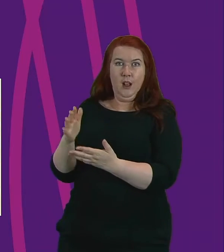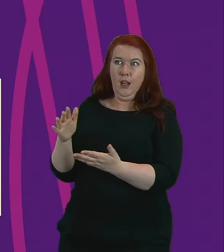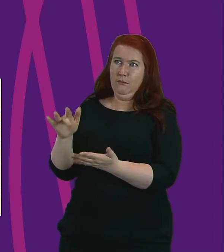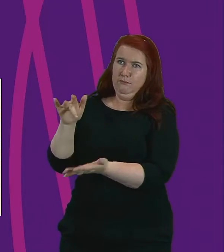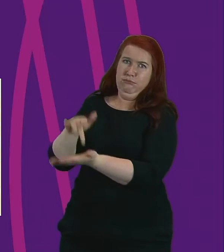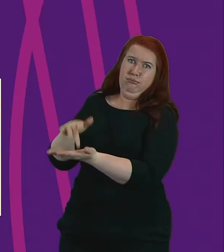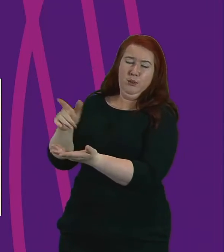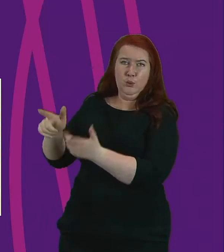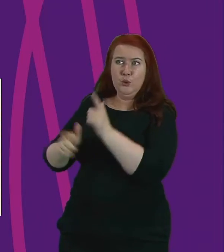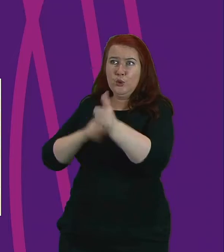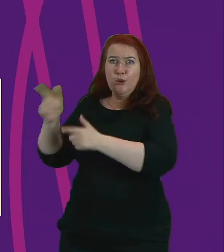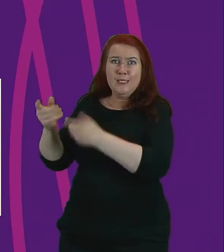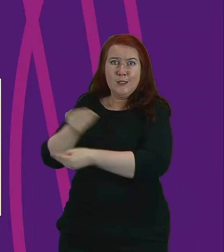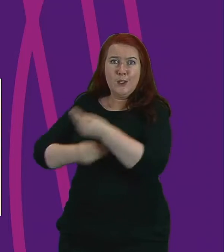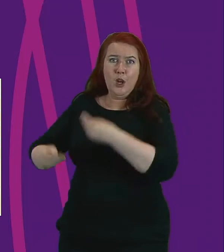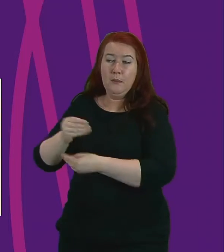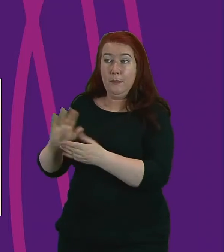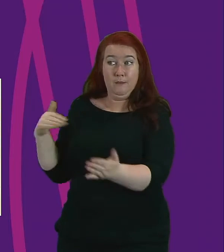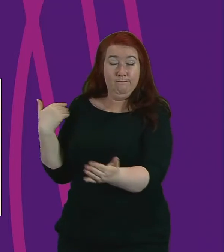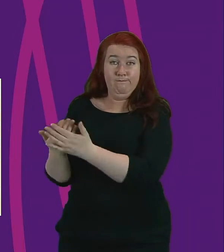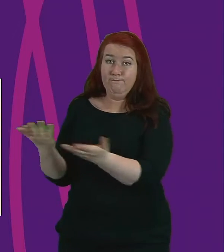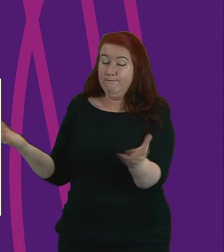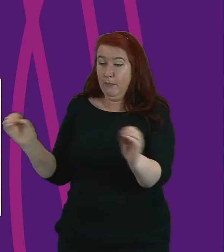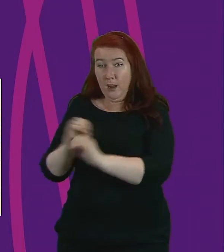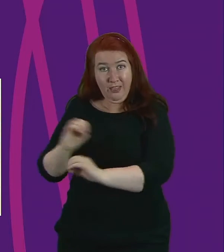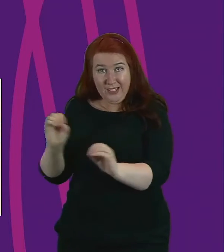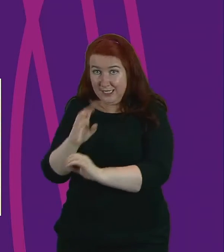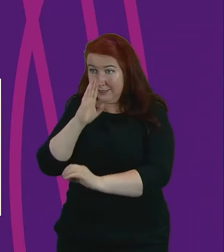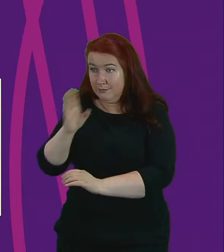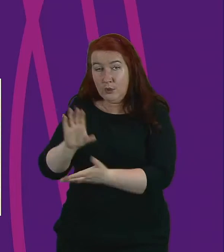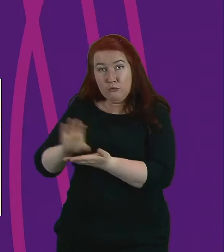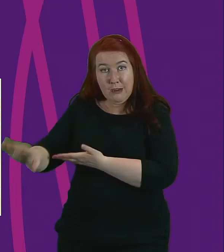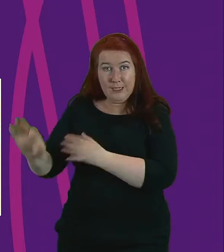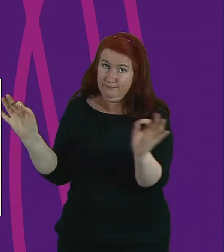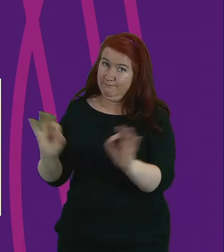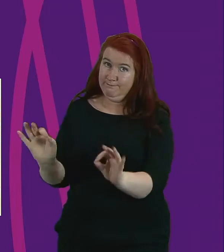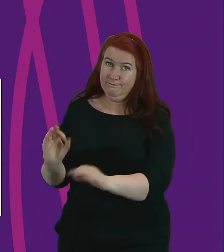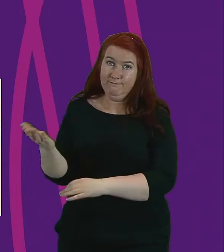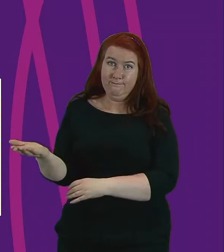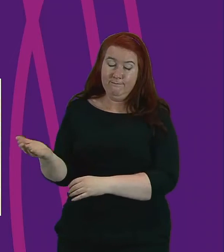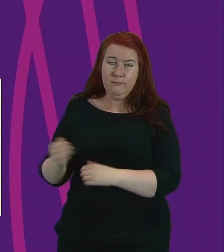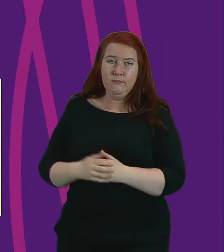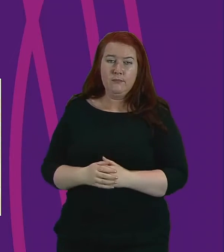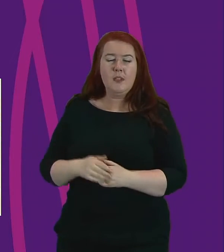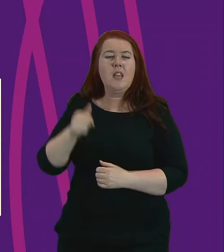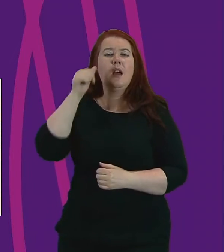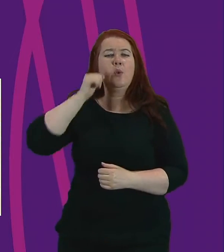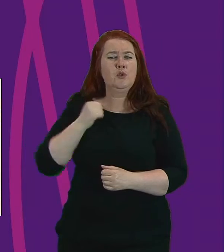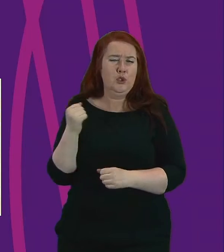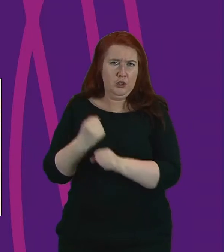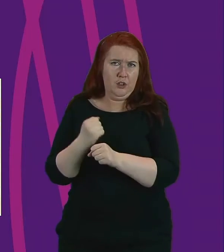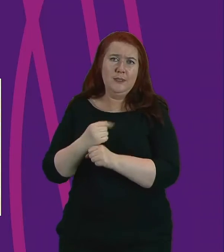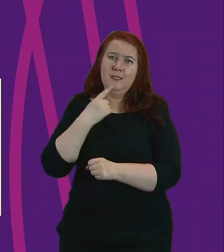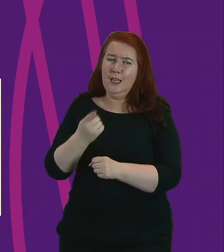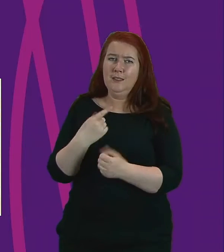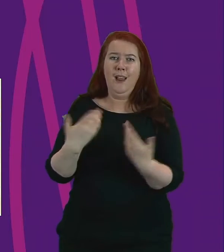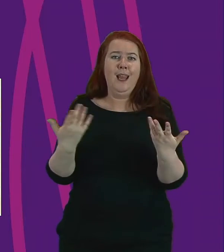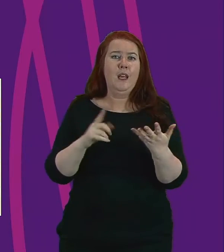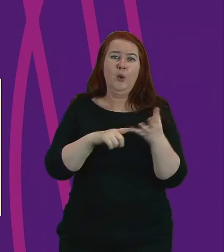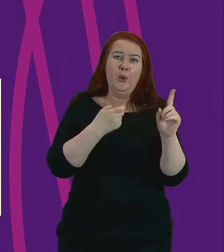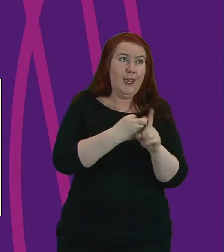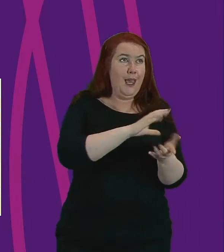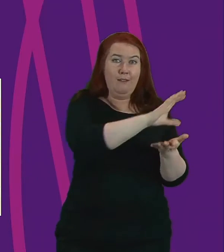economy, and yet so far have been getting no direct grant support. Now, I know the Scottish Government say they are passing on all of the Barnett consequentials from